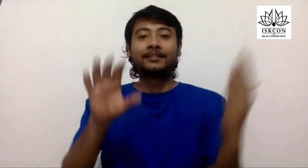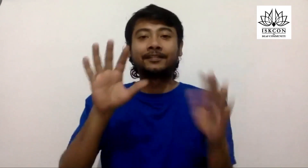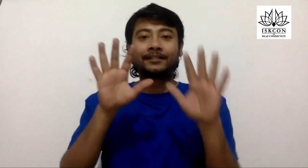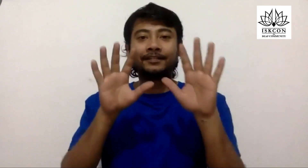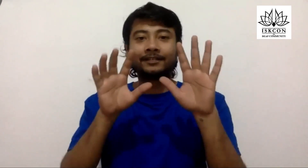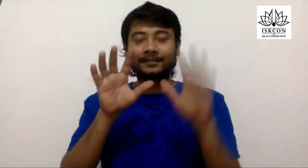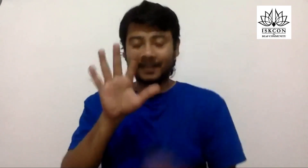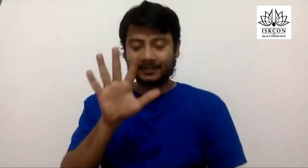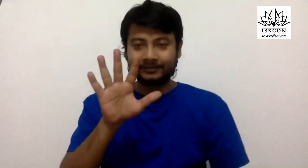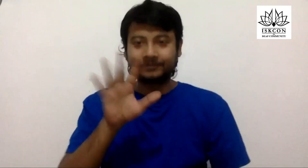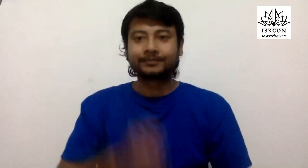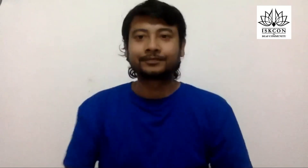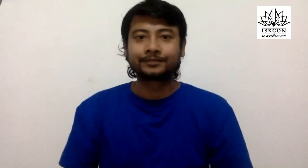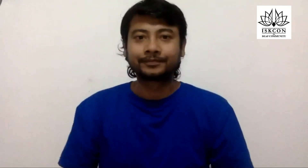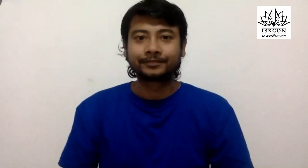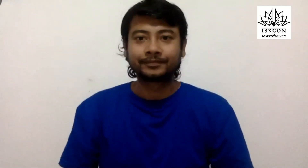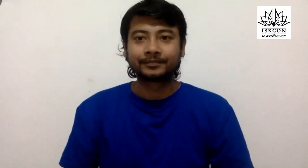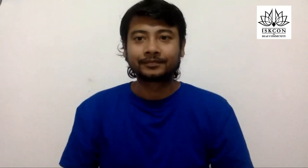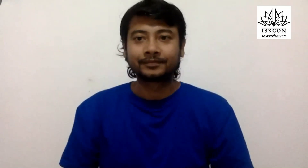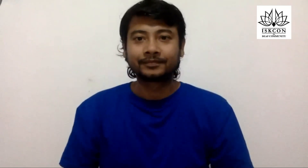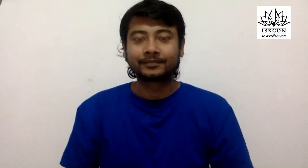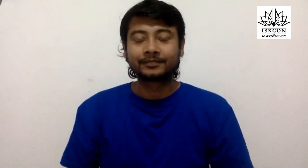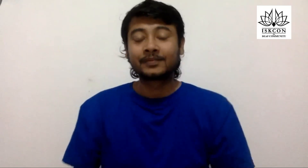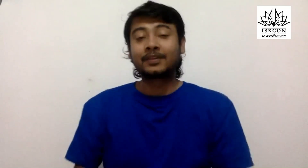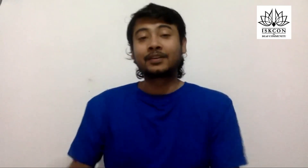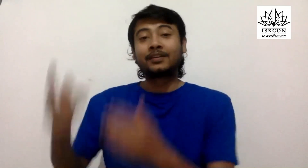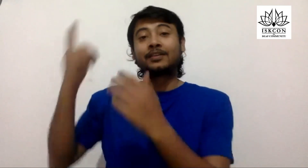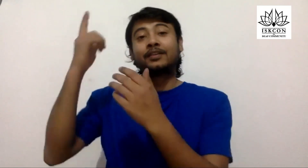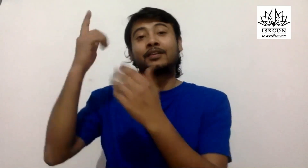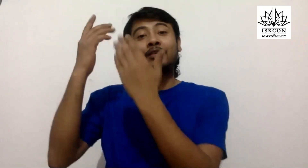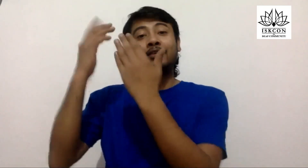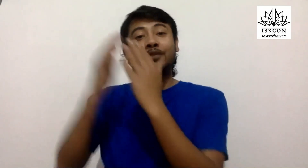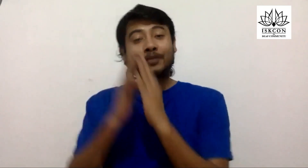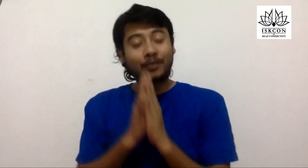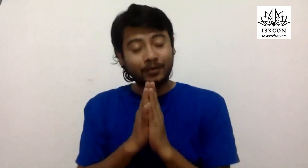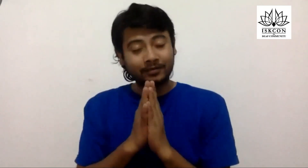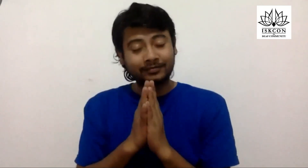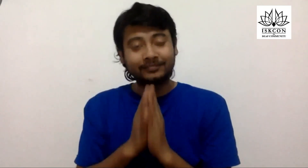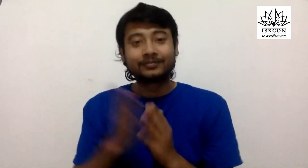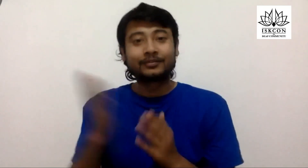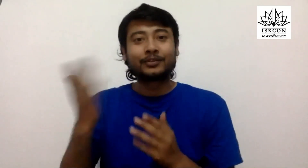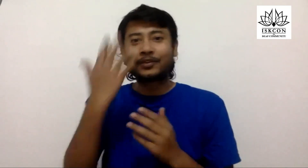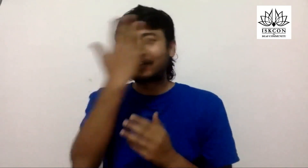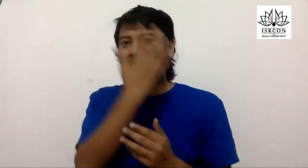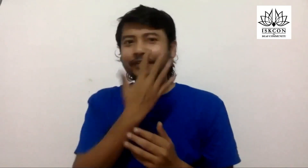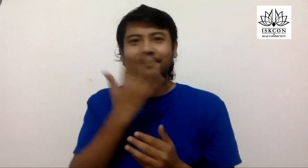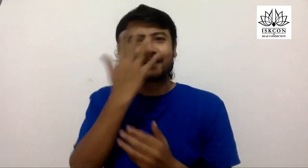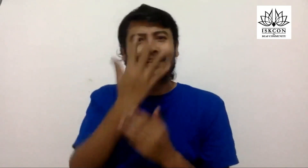verse. O Lord, your lotus face, which is encircled by locks of soft black hair,